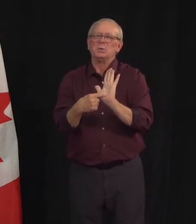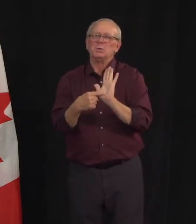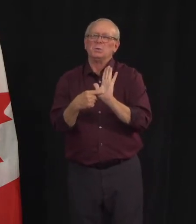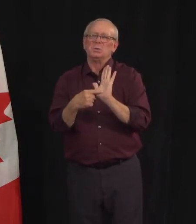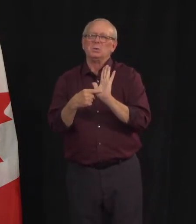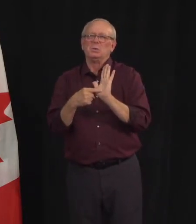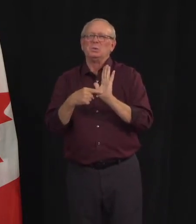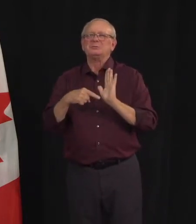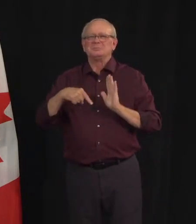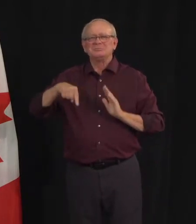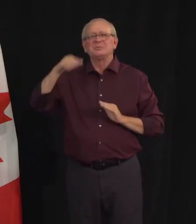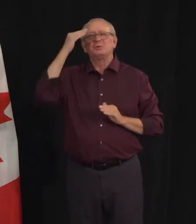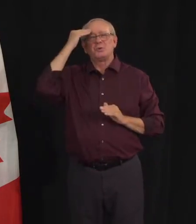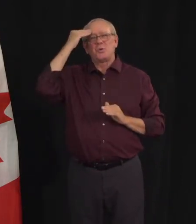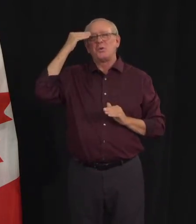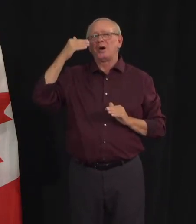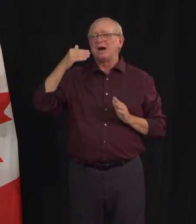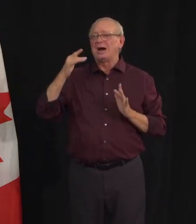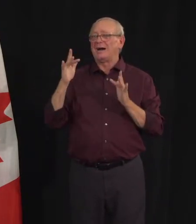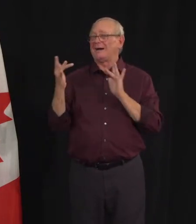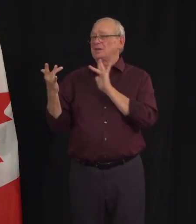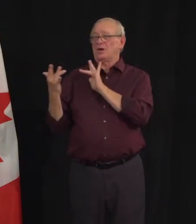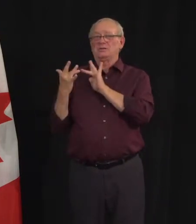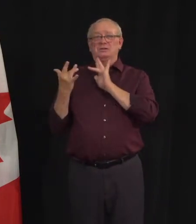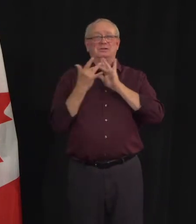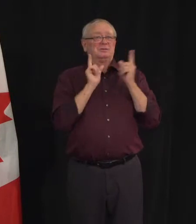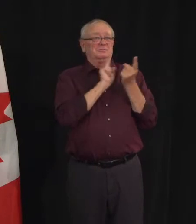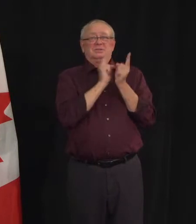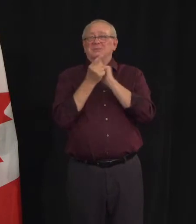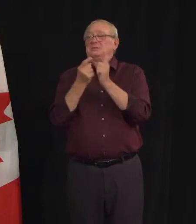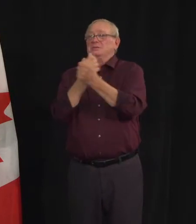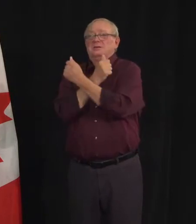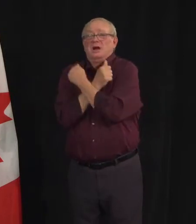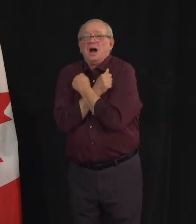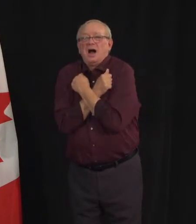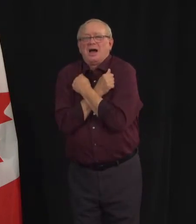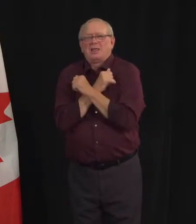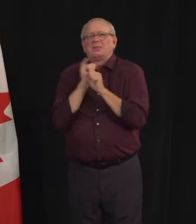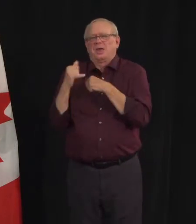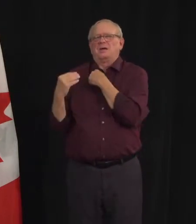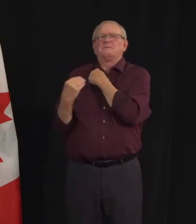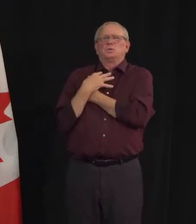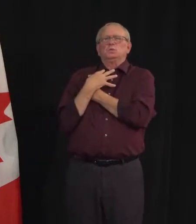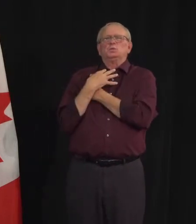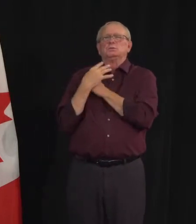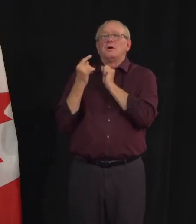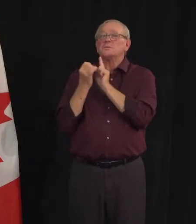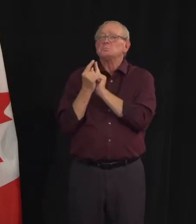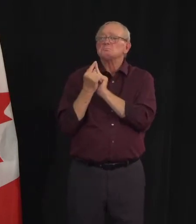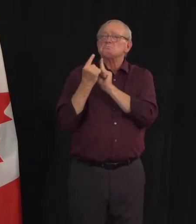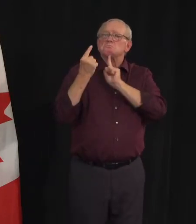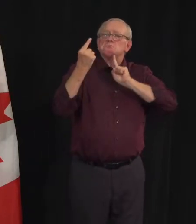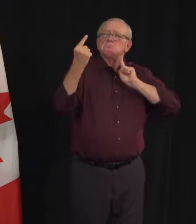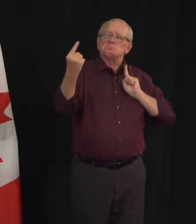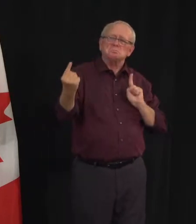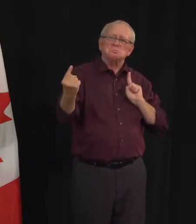we all know, being in close contact with someone, especially for long periods of time, face-to-face contact, is